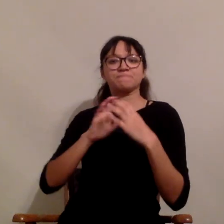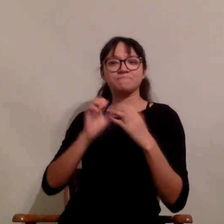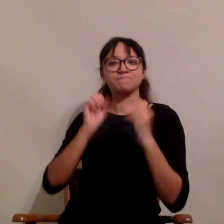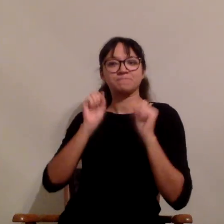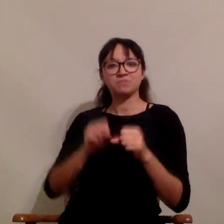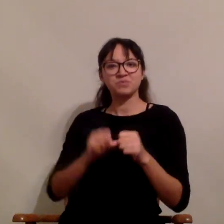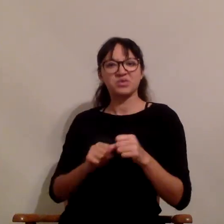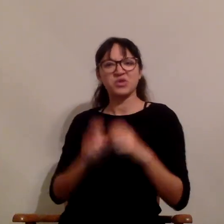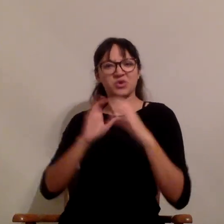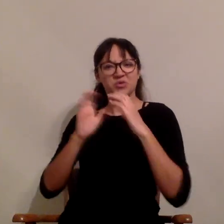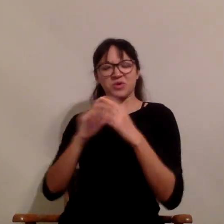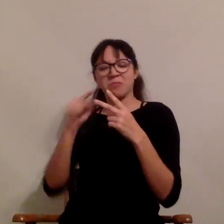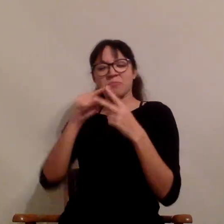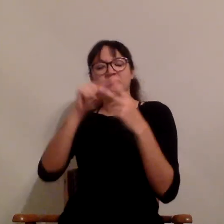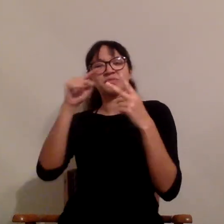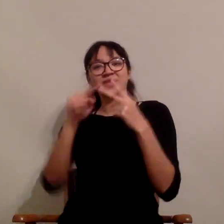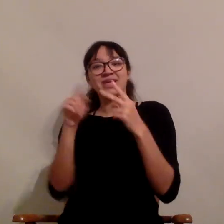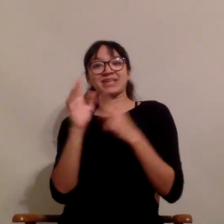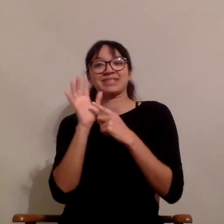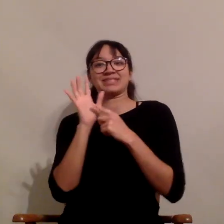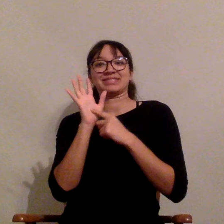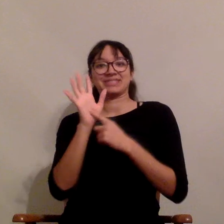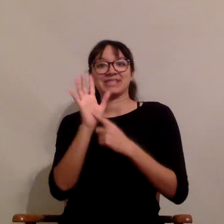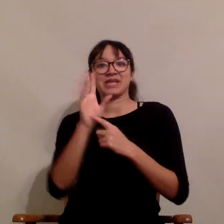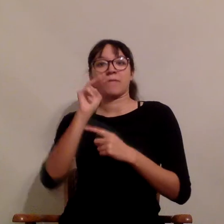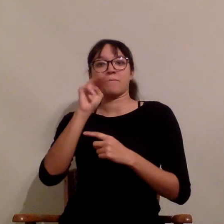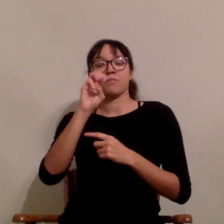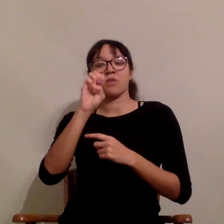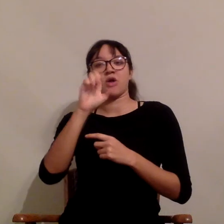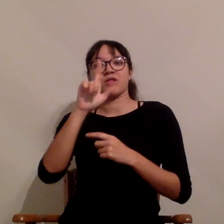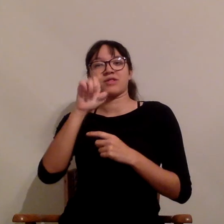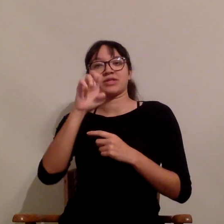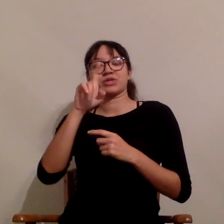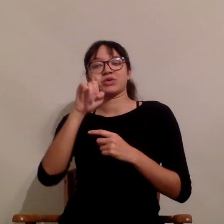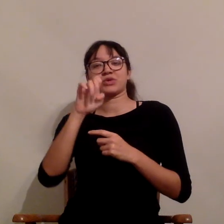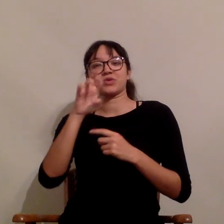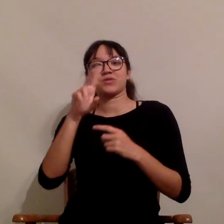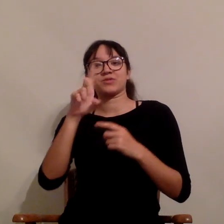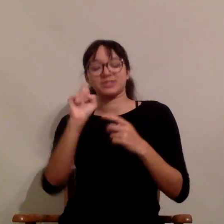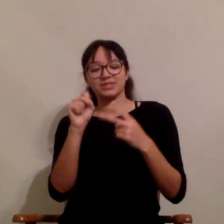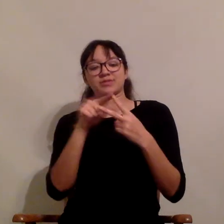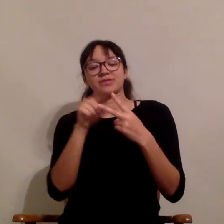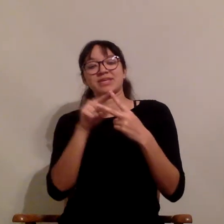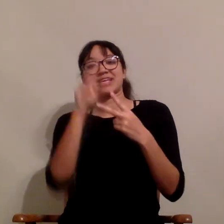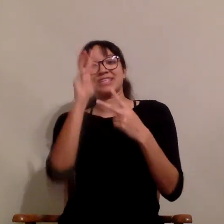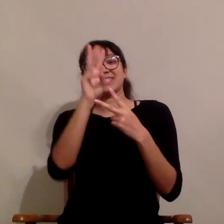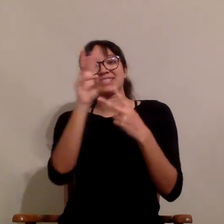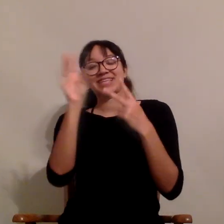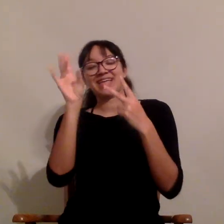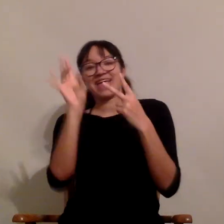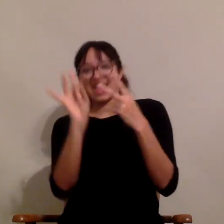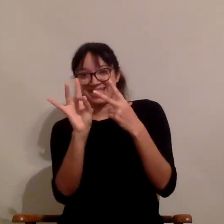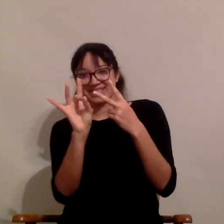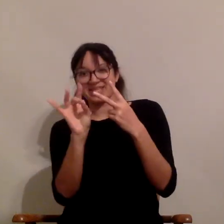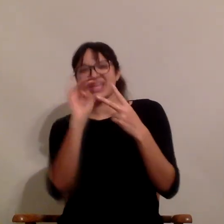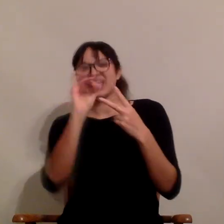signaling molecules called interleukin-6 and interleukin-8. Now, like anything else in nature, when